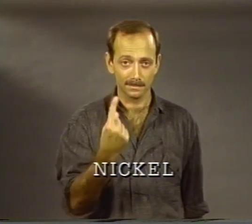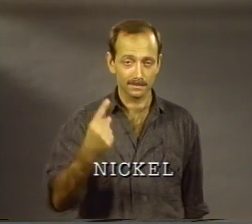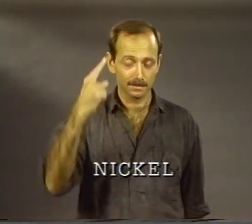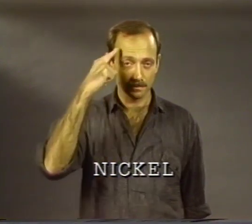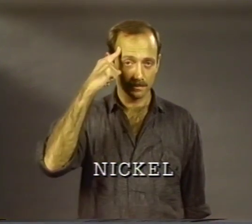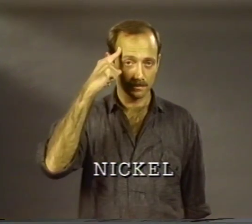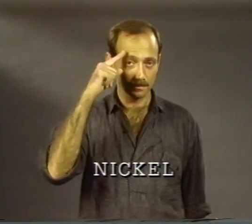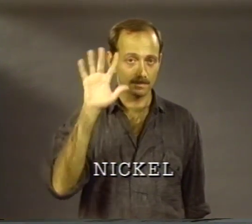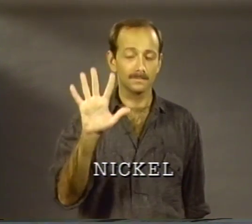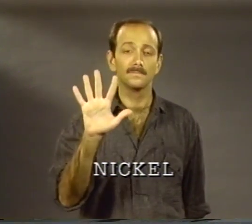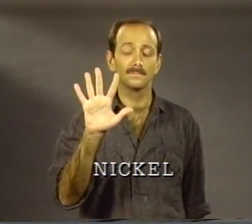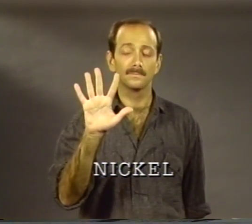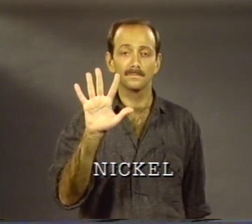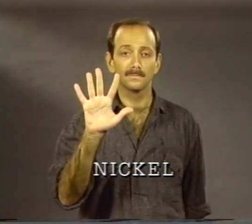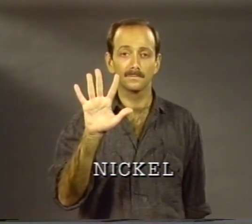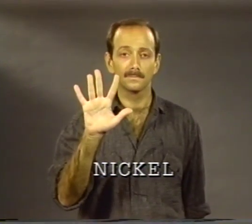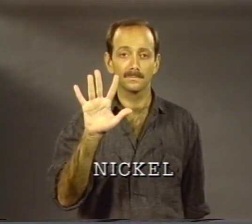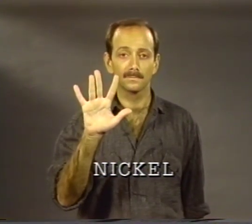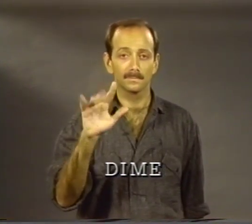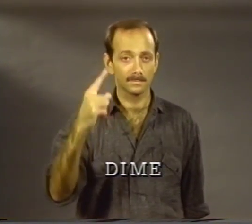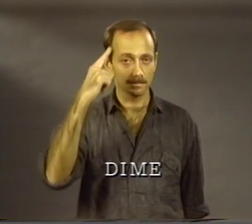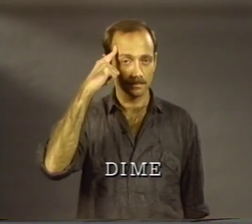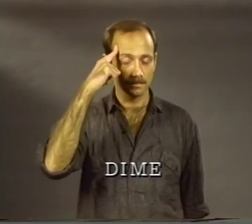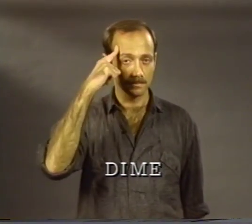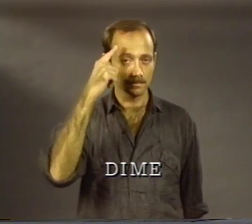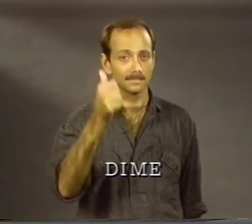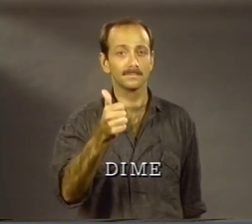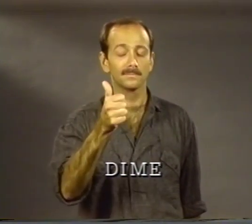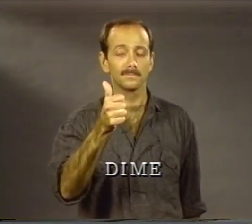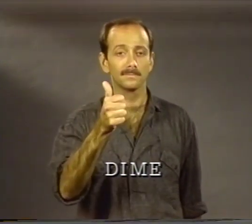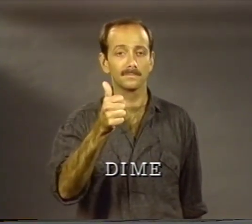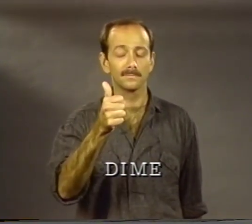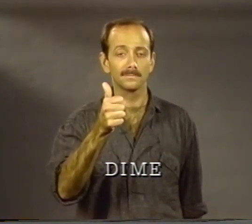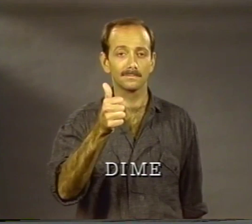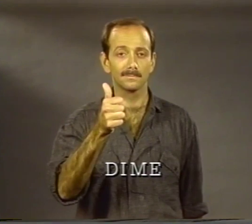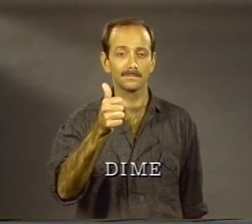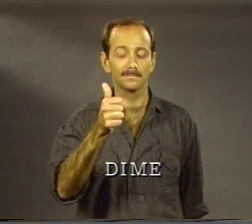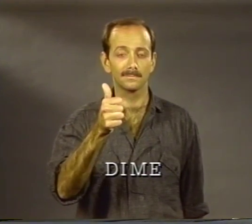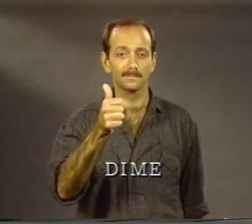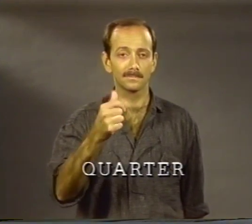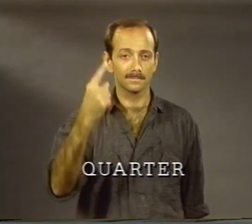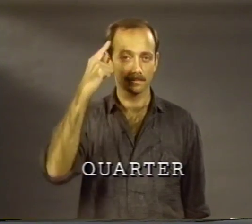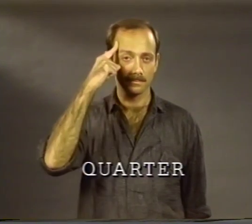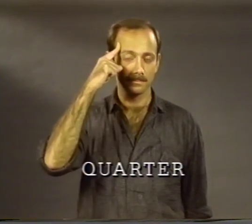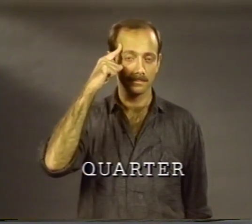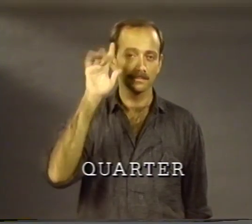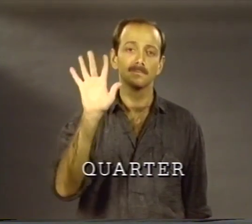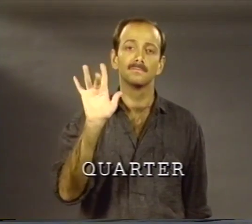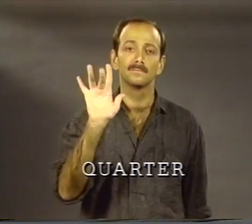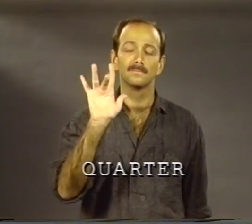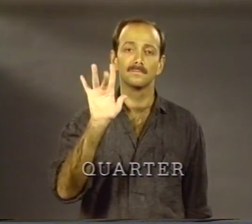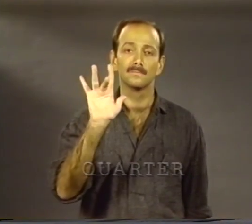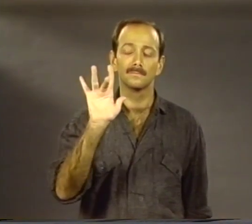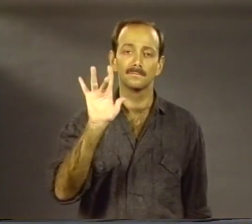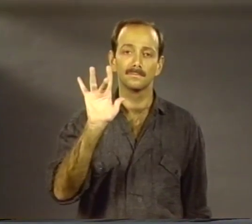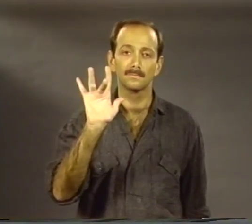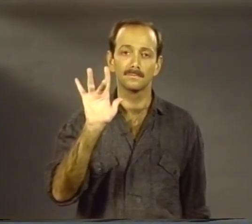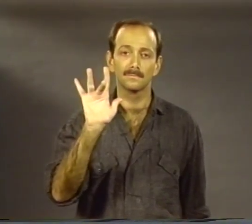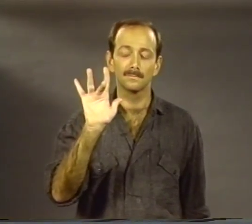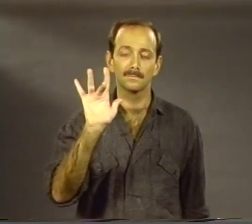cents. Dime or 10 cents. Quarter or 25 cents. For